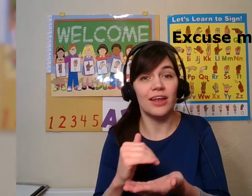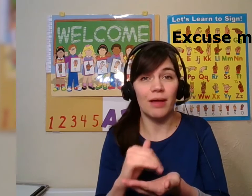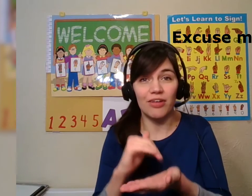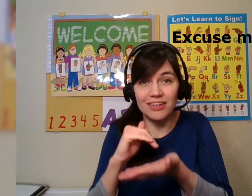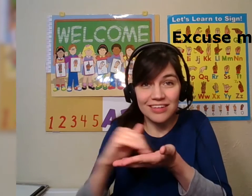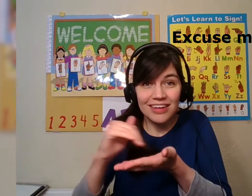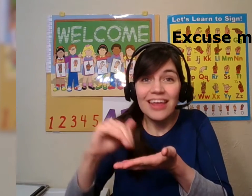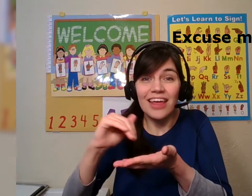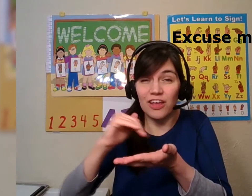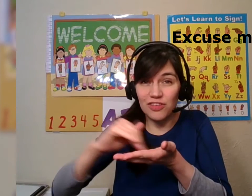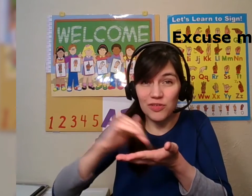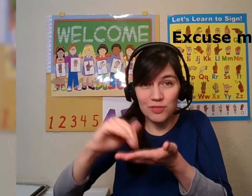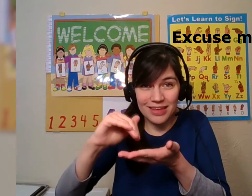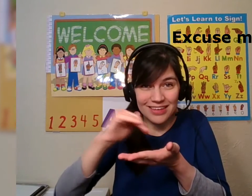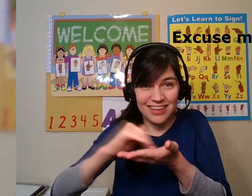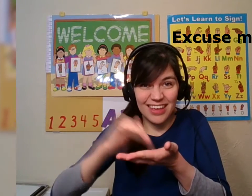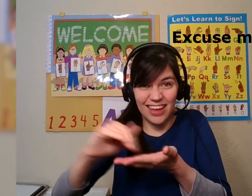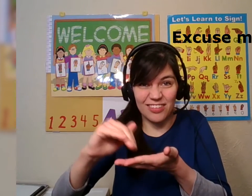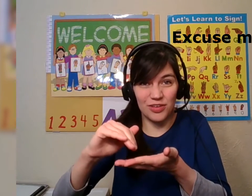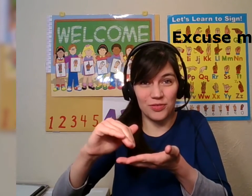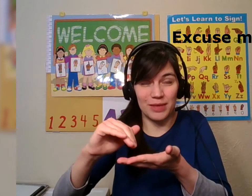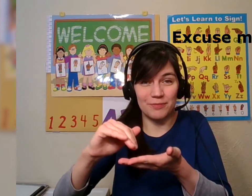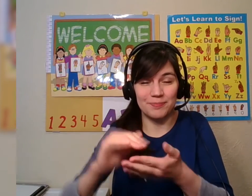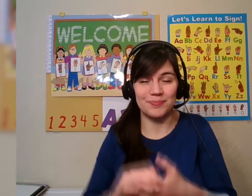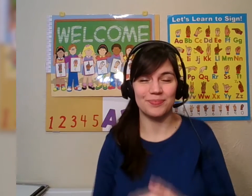about it. Excuse me. Excuse me.